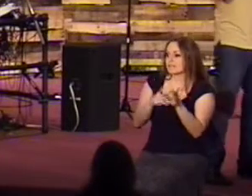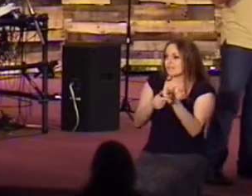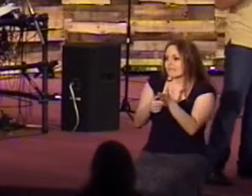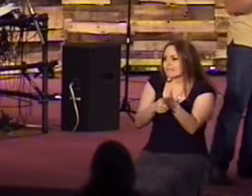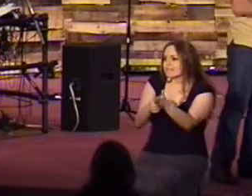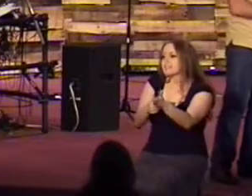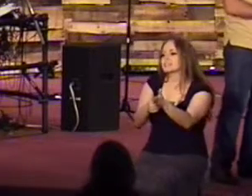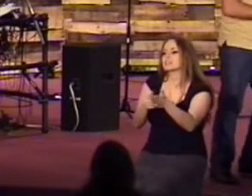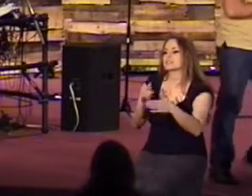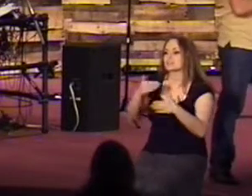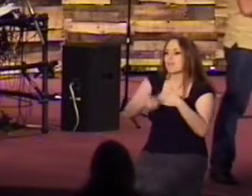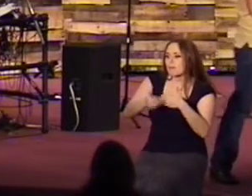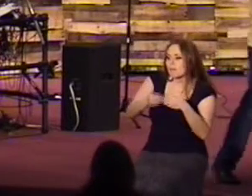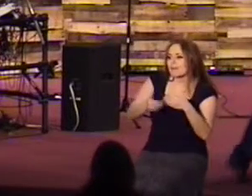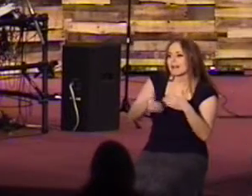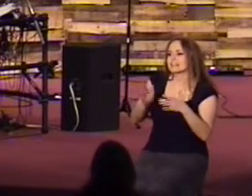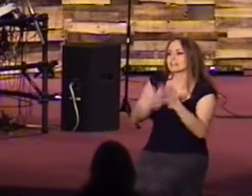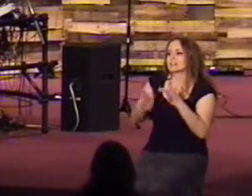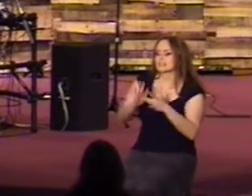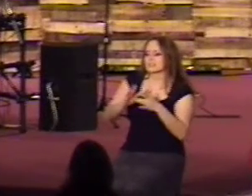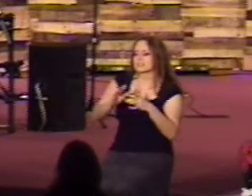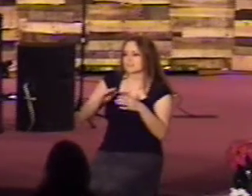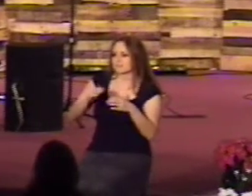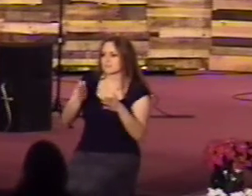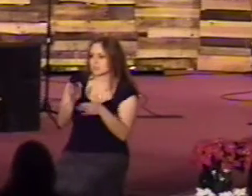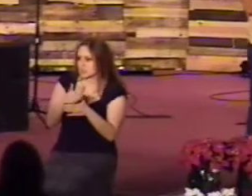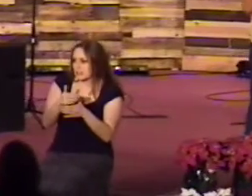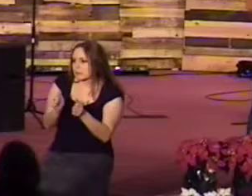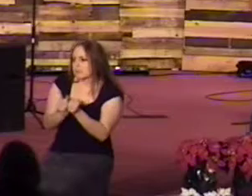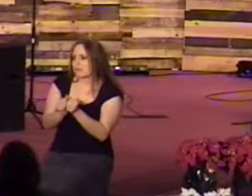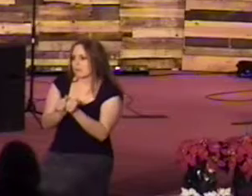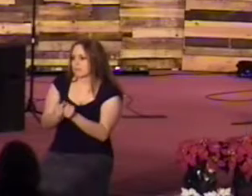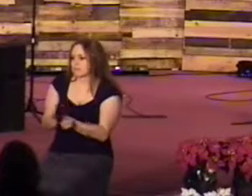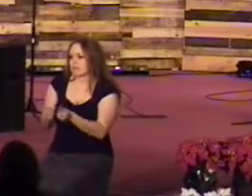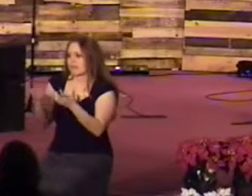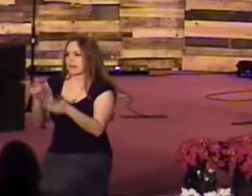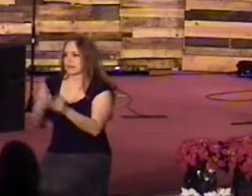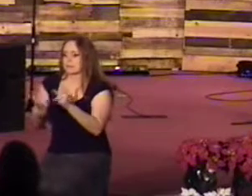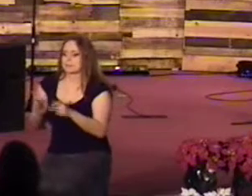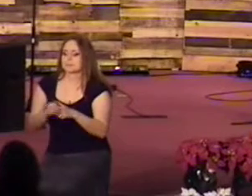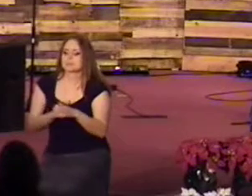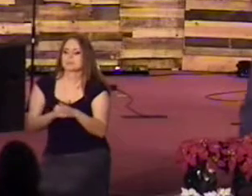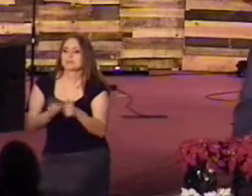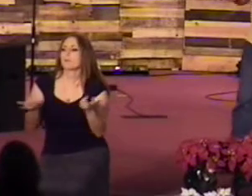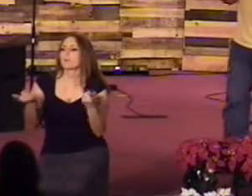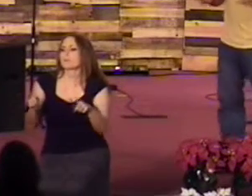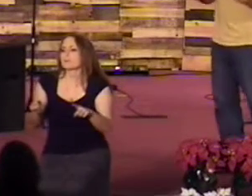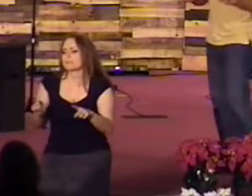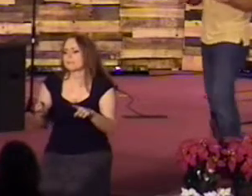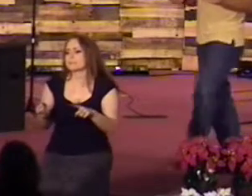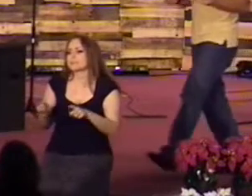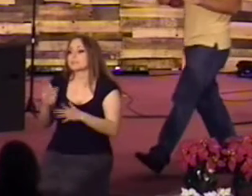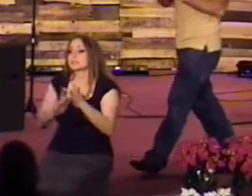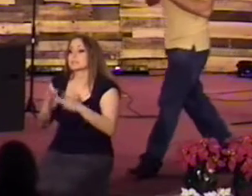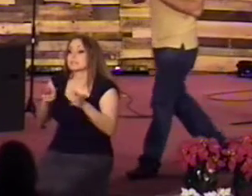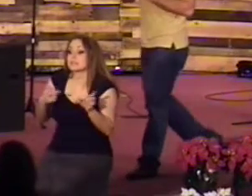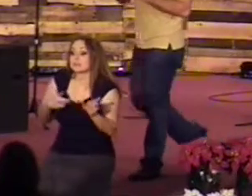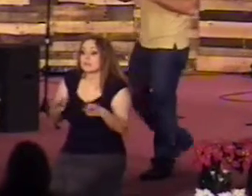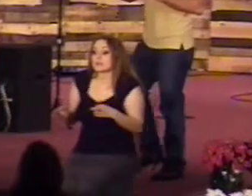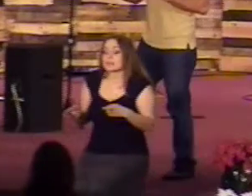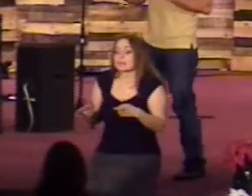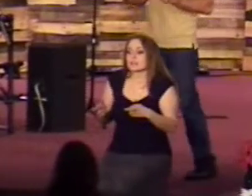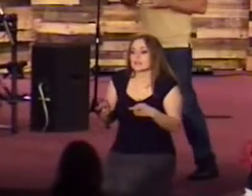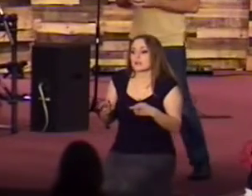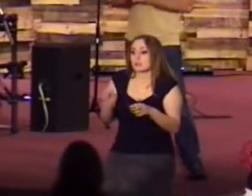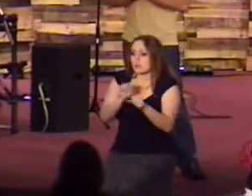it apart and feeds a bunch of people, and it's pretty cool. So let me tell you what actually happens here. Jesus gets all ready, he's